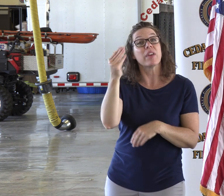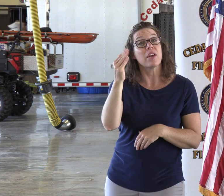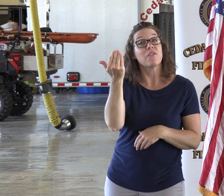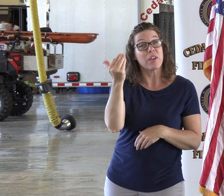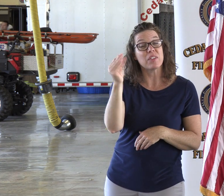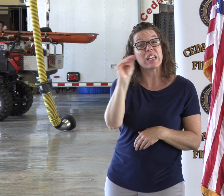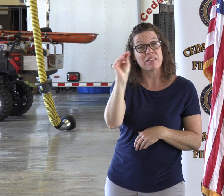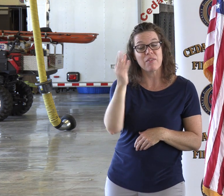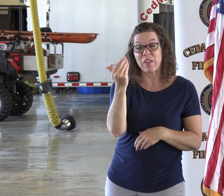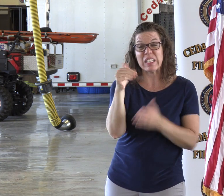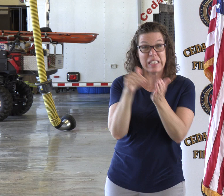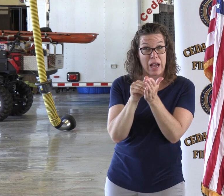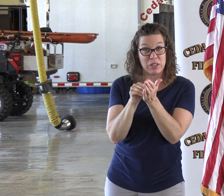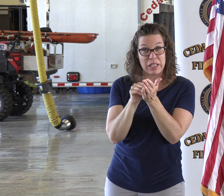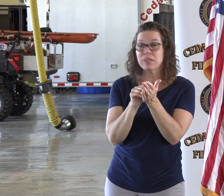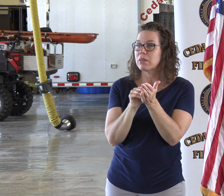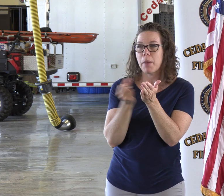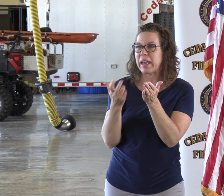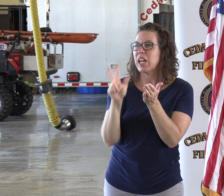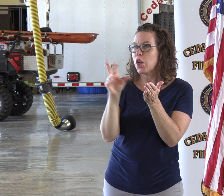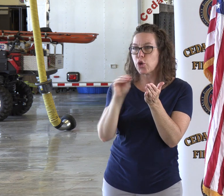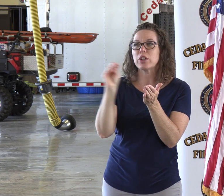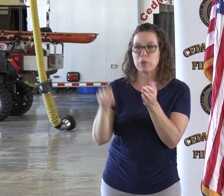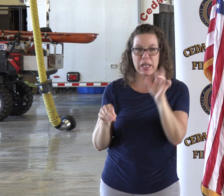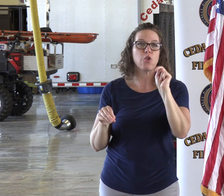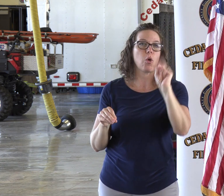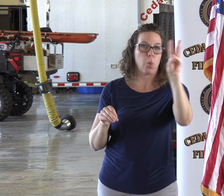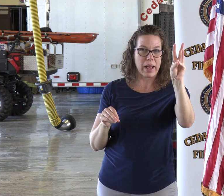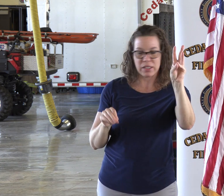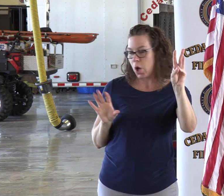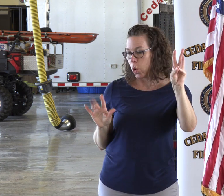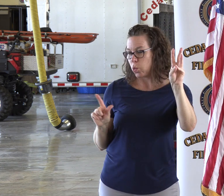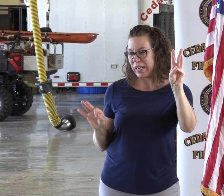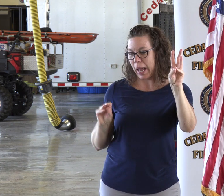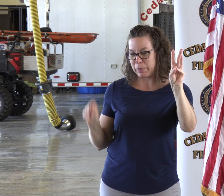were in the northwest quadrant, 29% in the southeast,